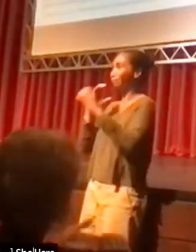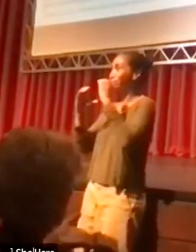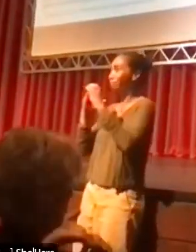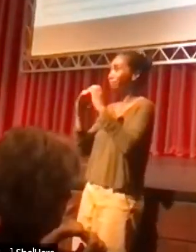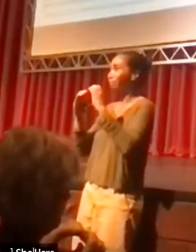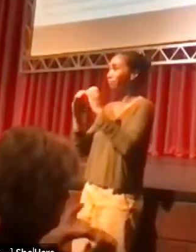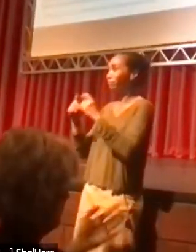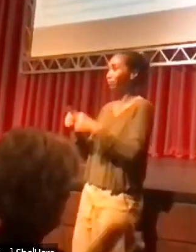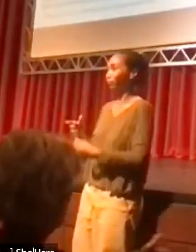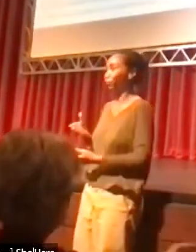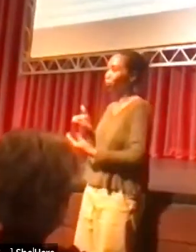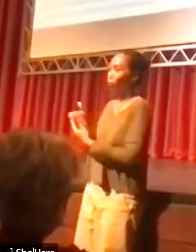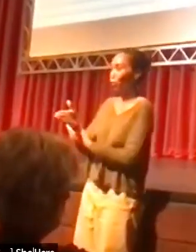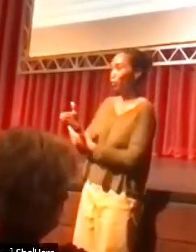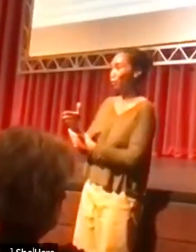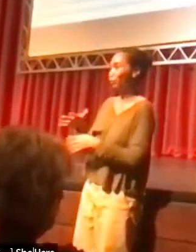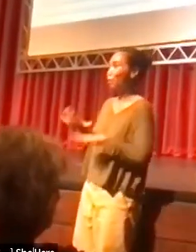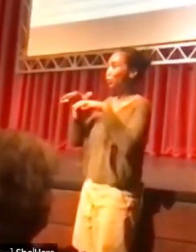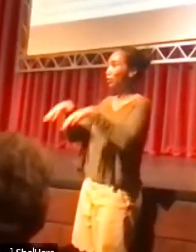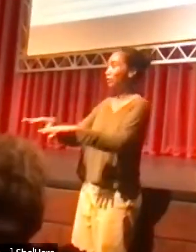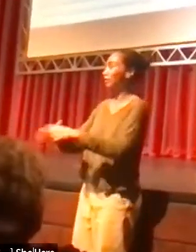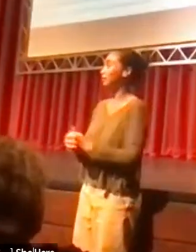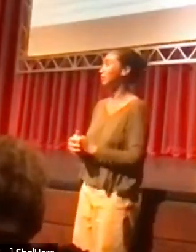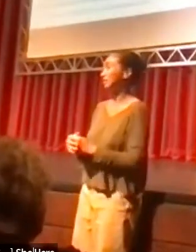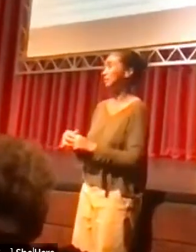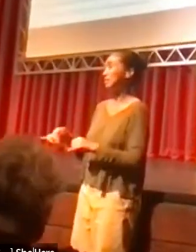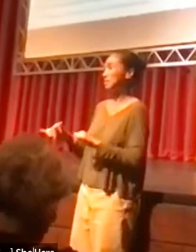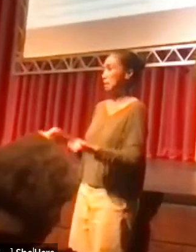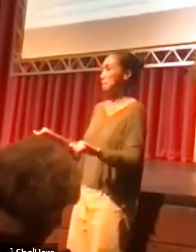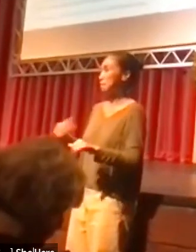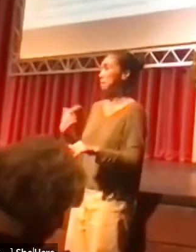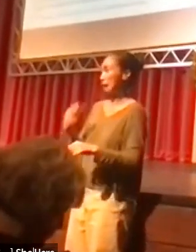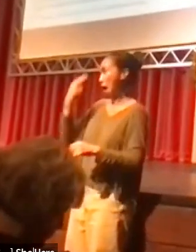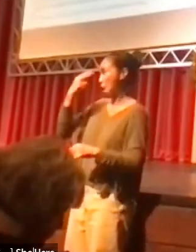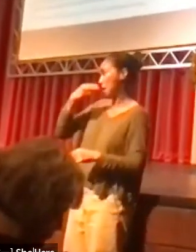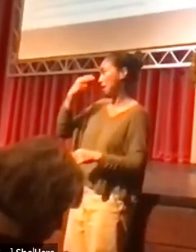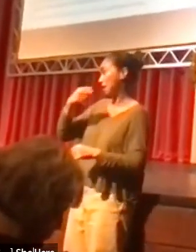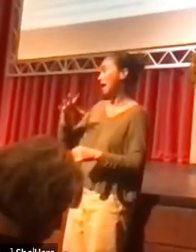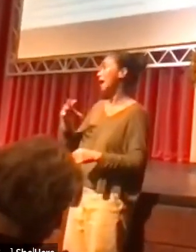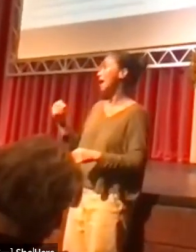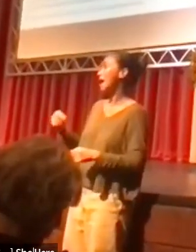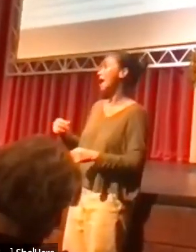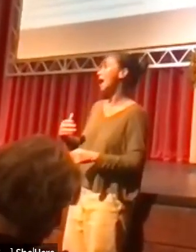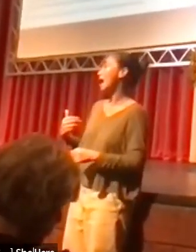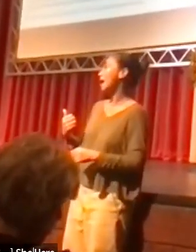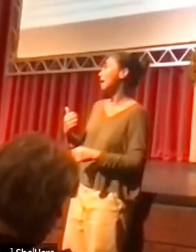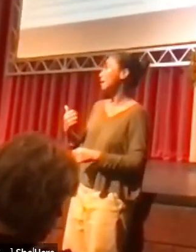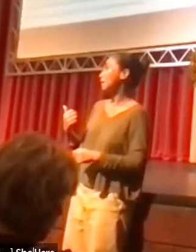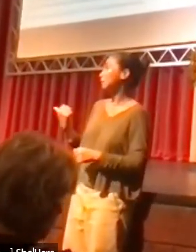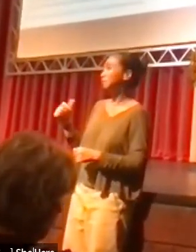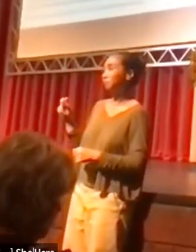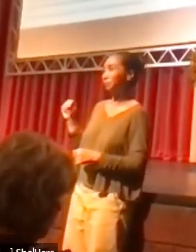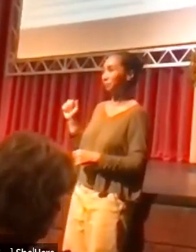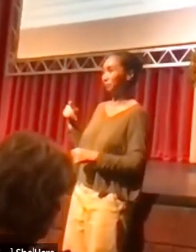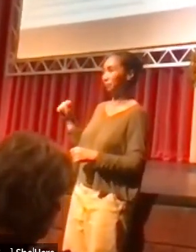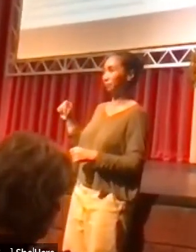other across oceans. That it's similar to us here in Hawaii, and to our whānau in Rapa Nui.